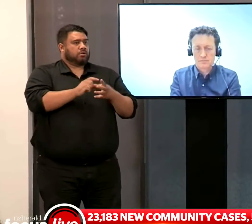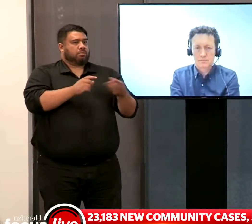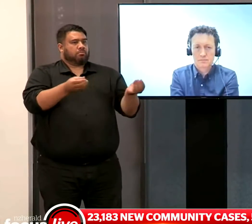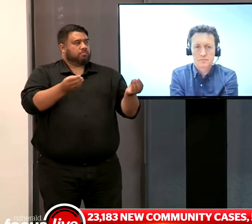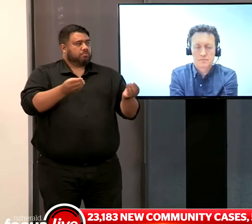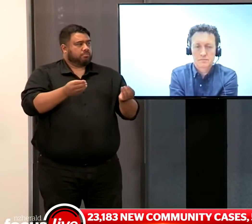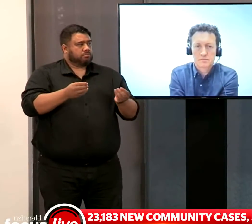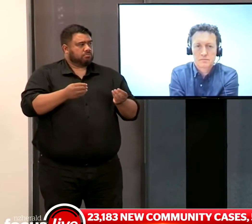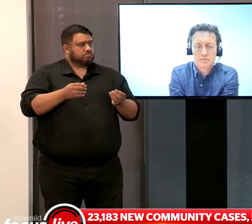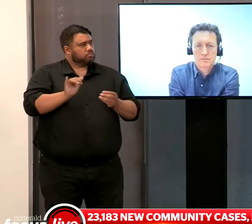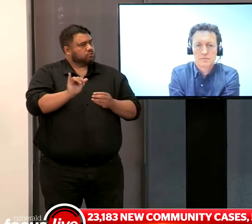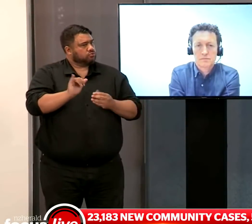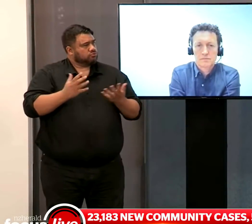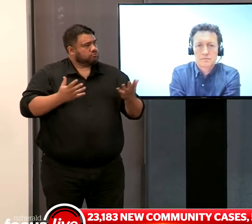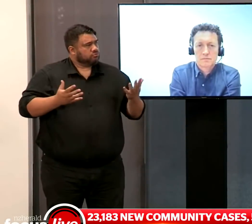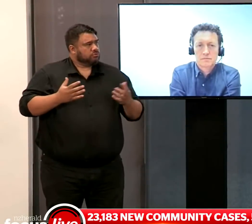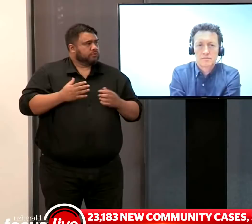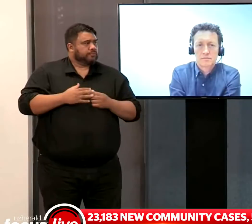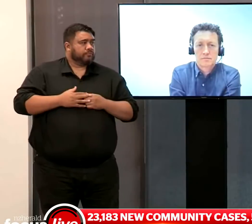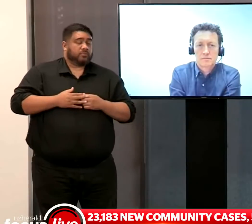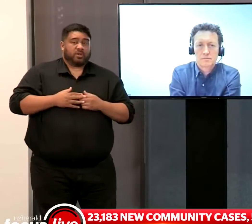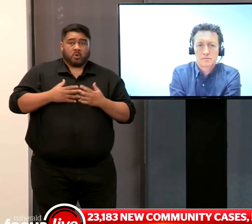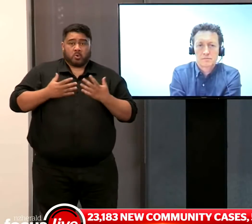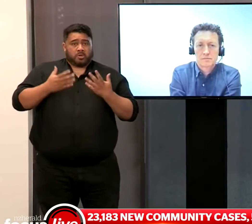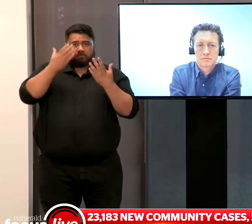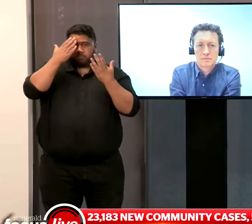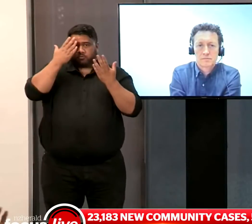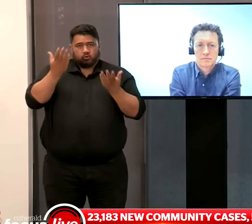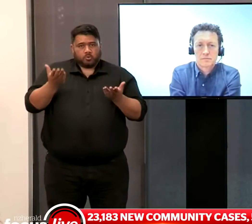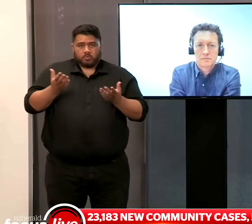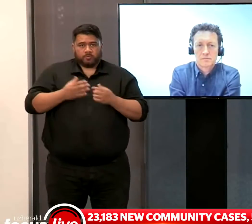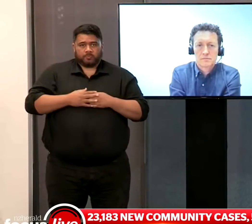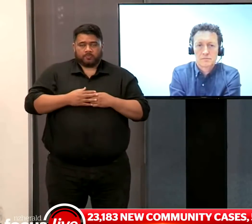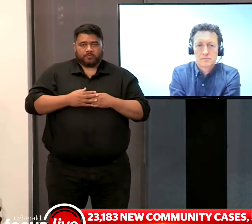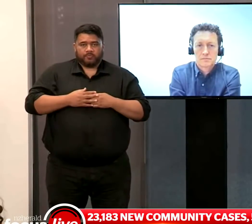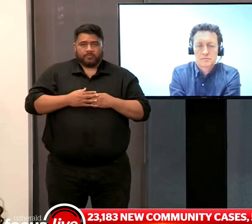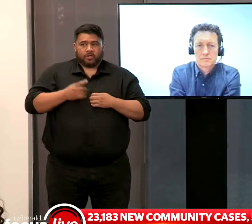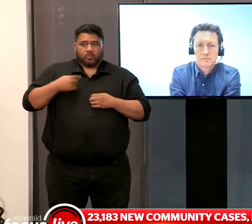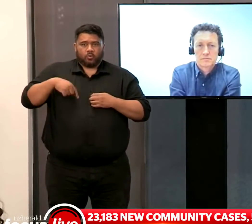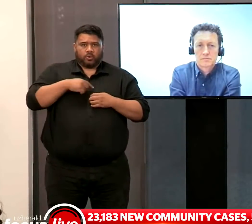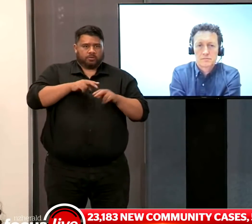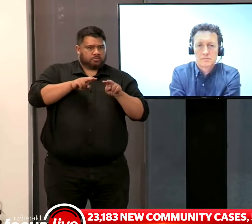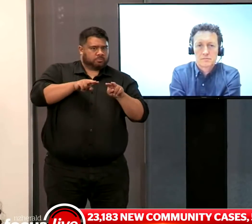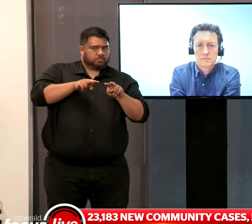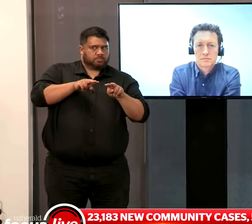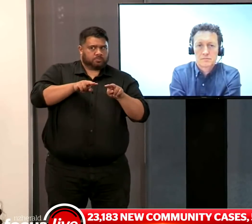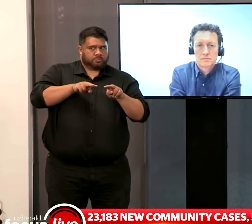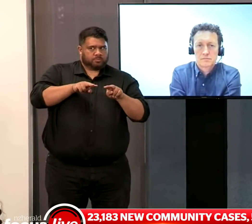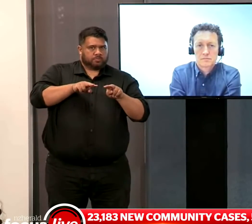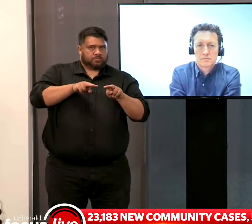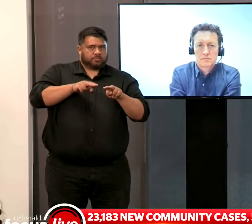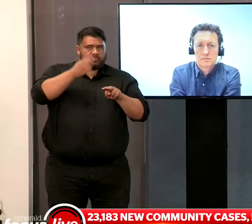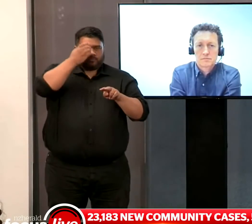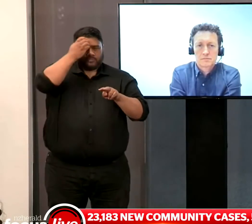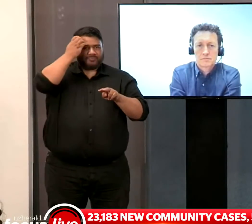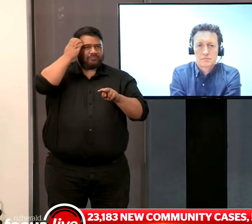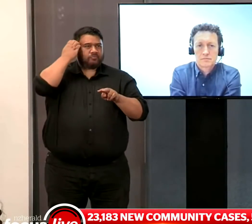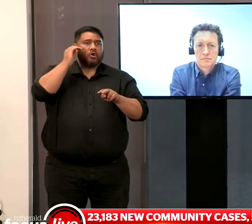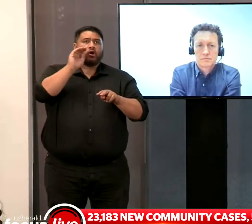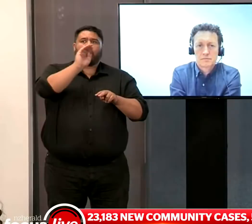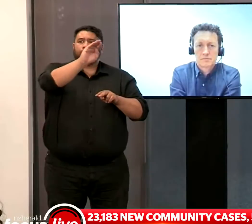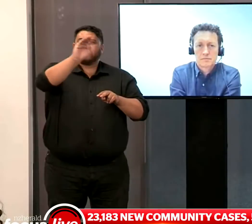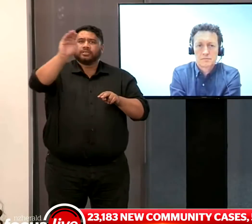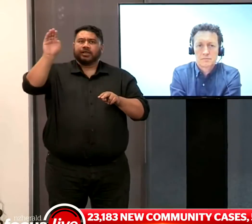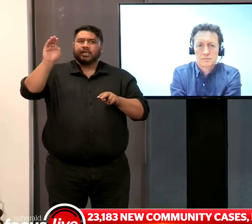non-existent? I have to say I don't know. We'll all be watching that with interest. Certainly if we look at countries that have had